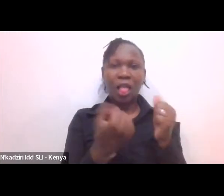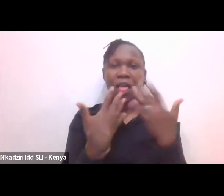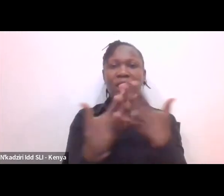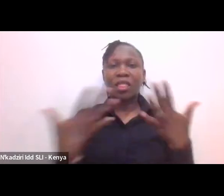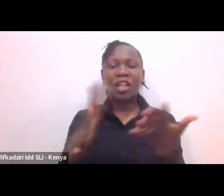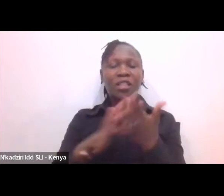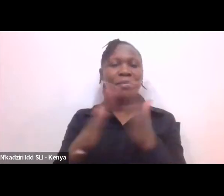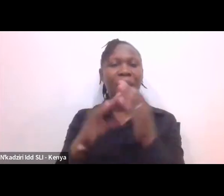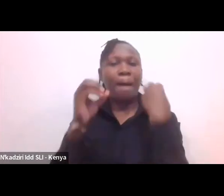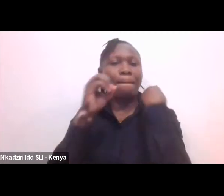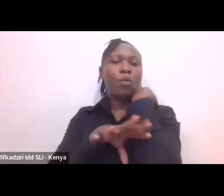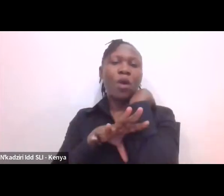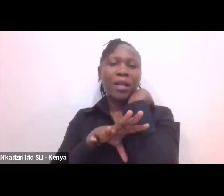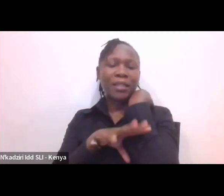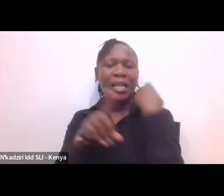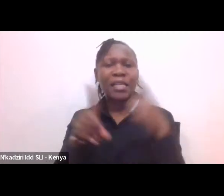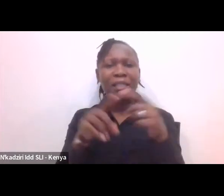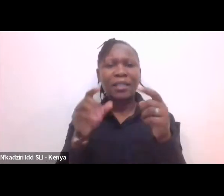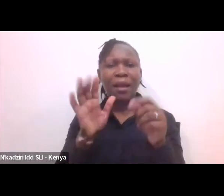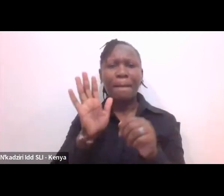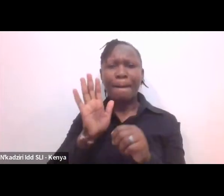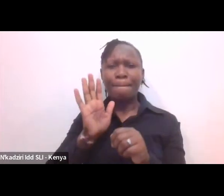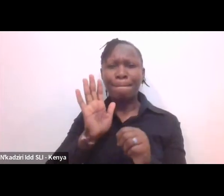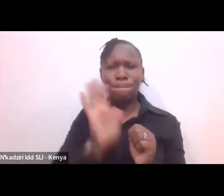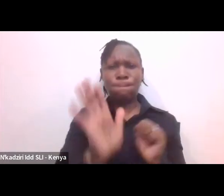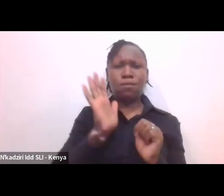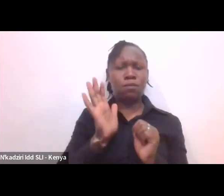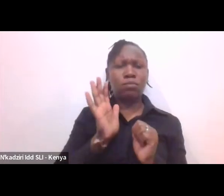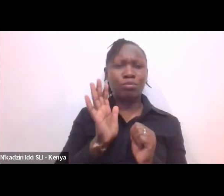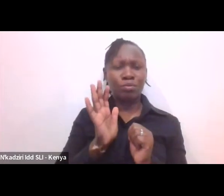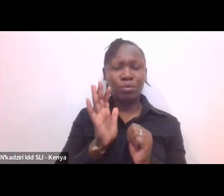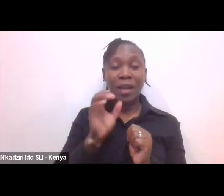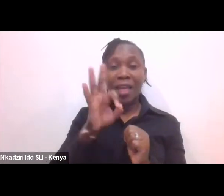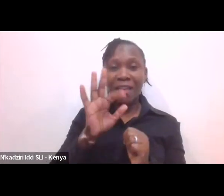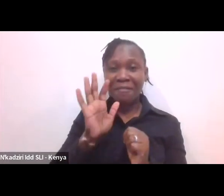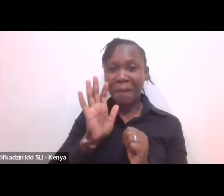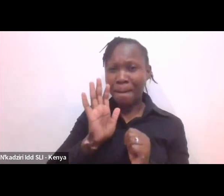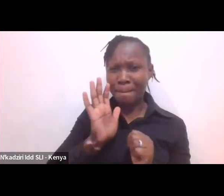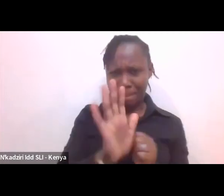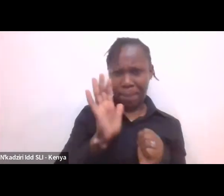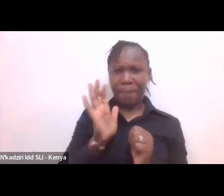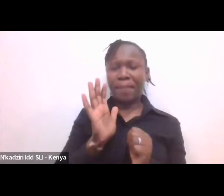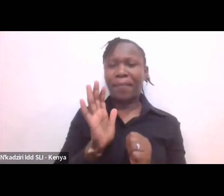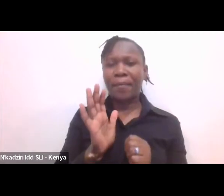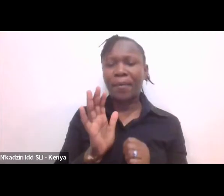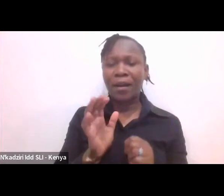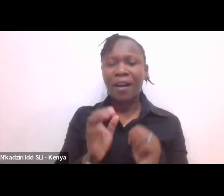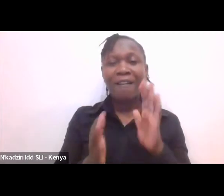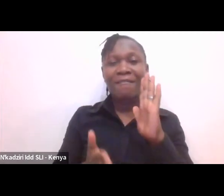Do not hit the brakes. Hard braking increases snaking.